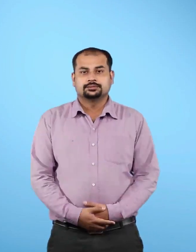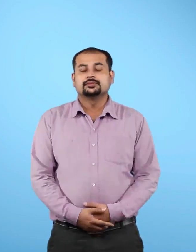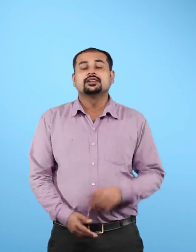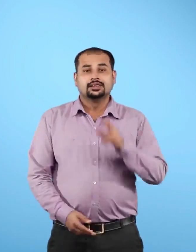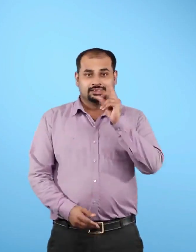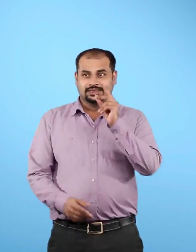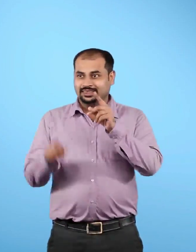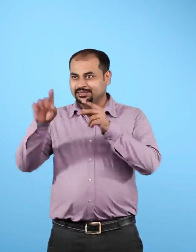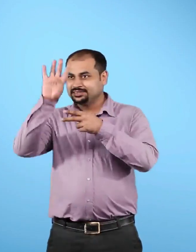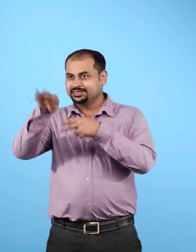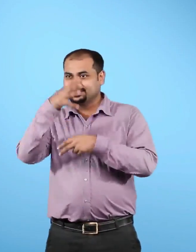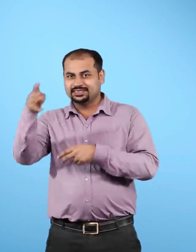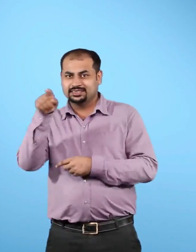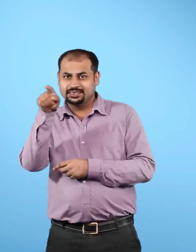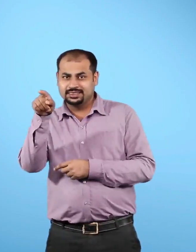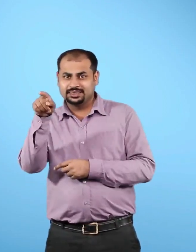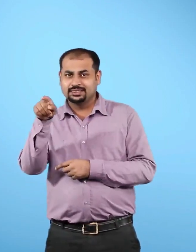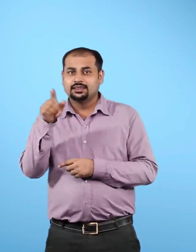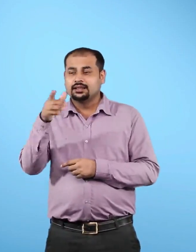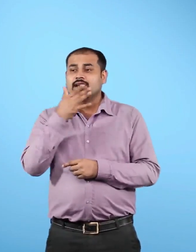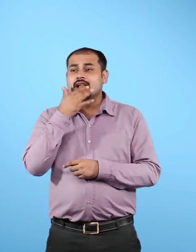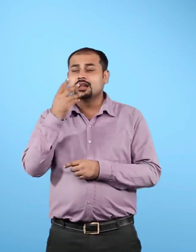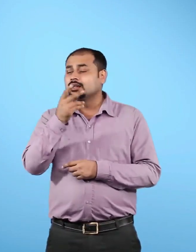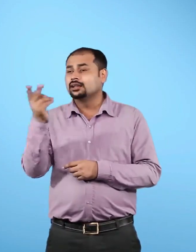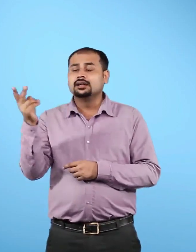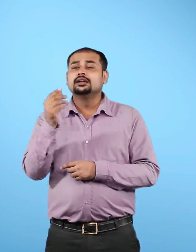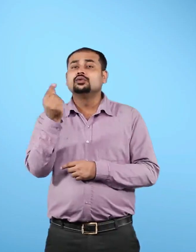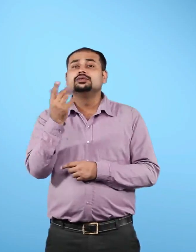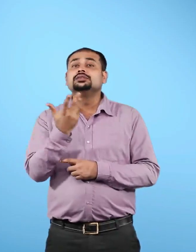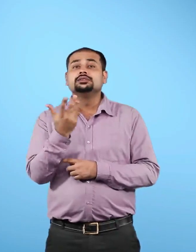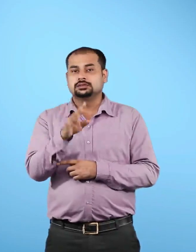Under the second grid is written, use 4 colors.